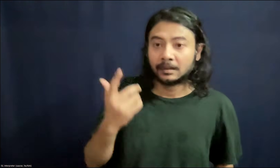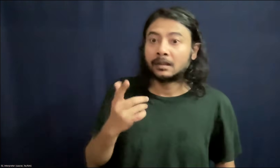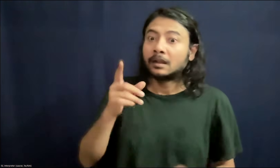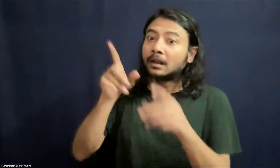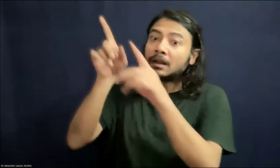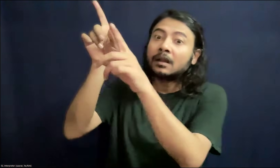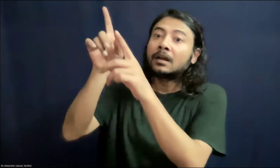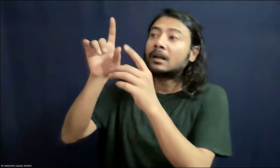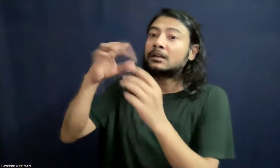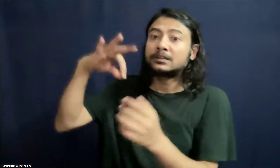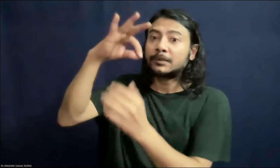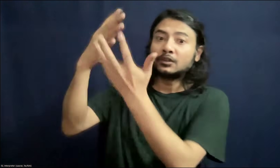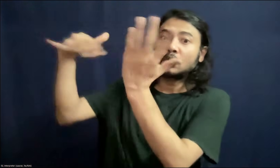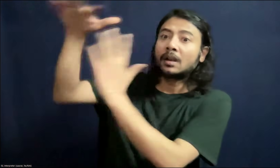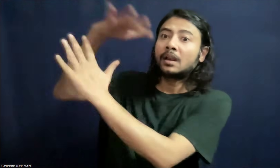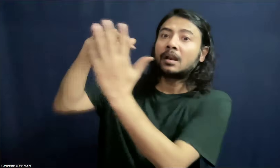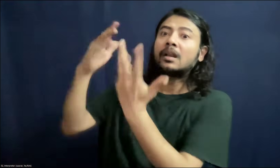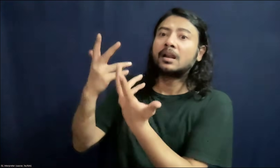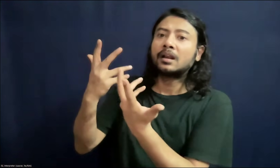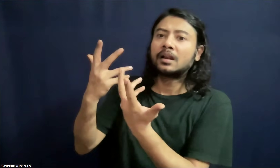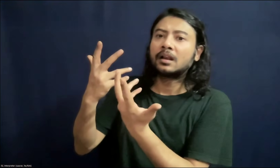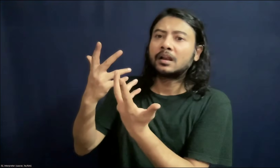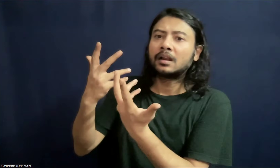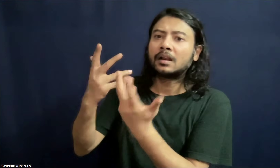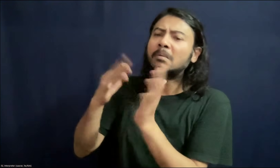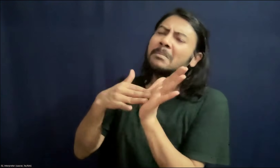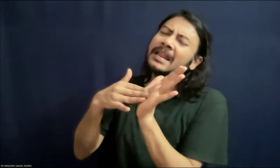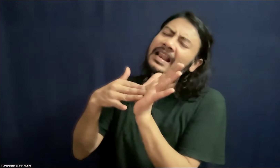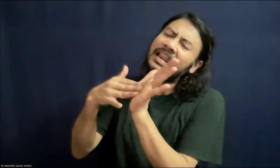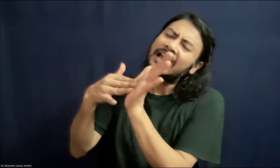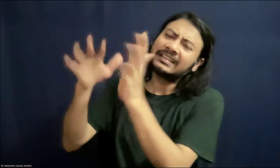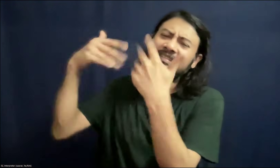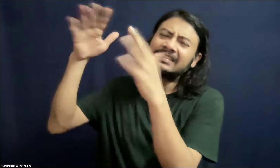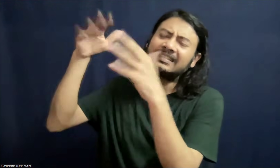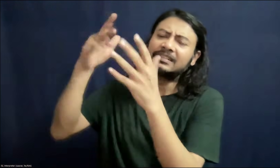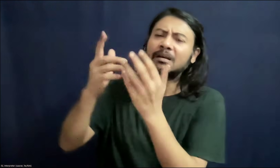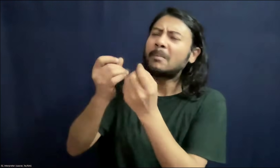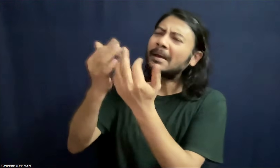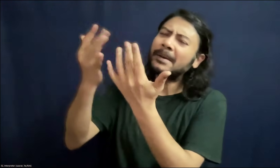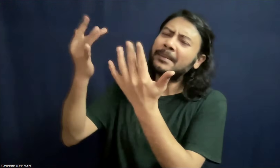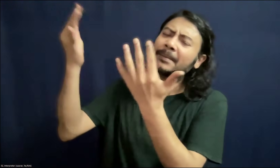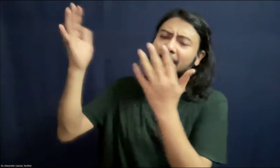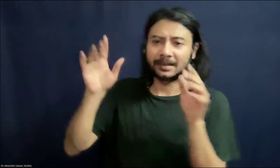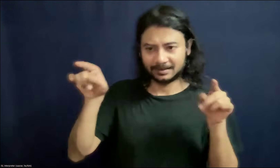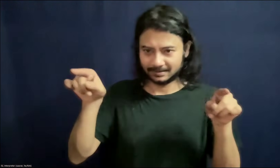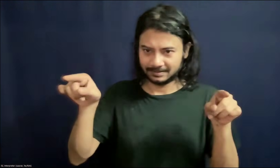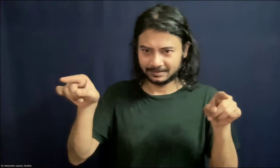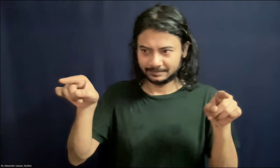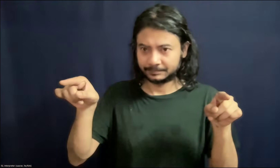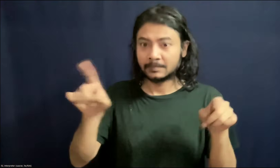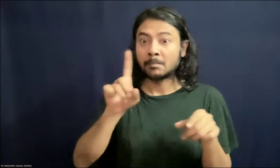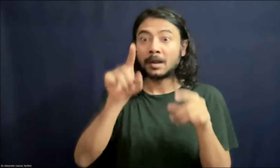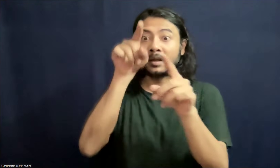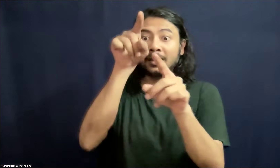spiritual world. But In the third category, there is only